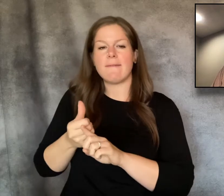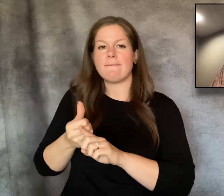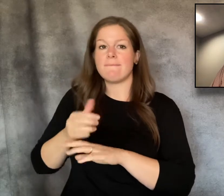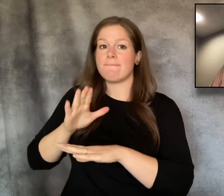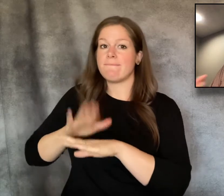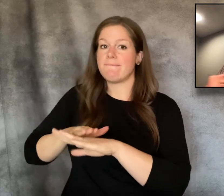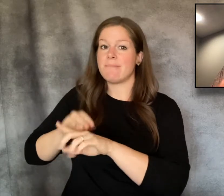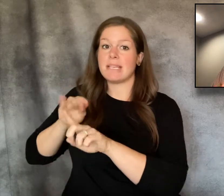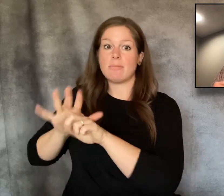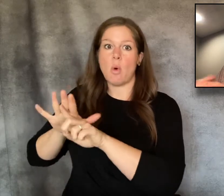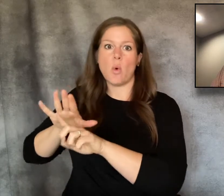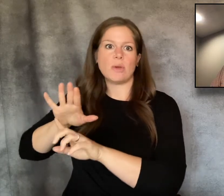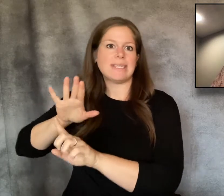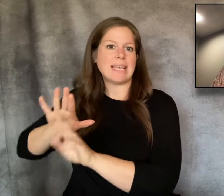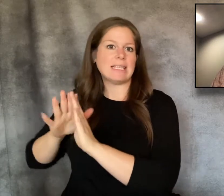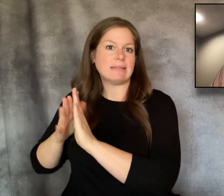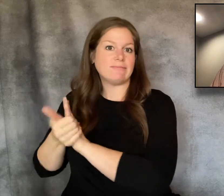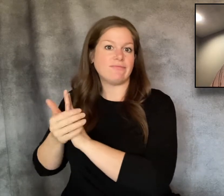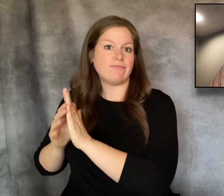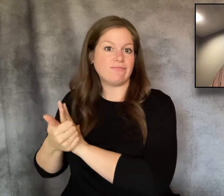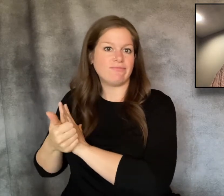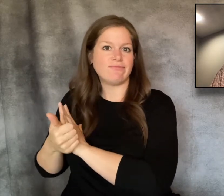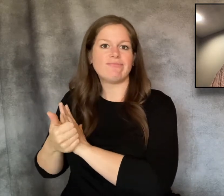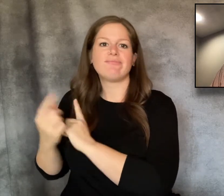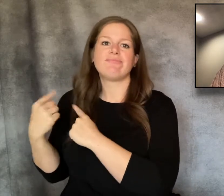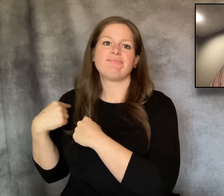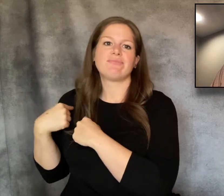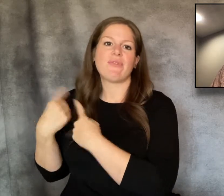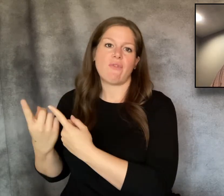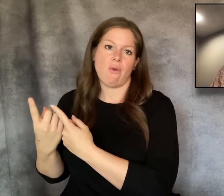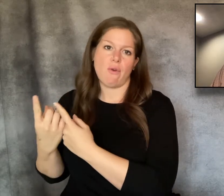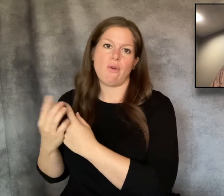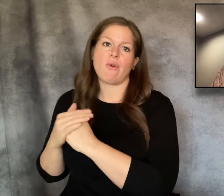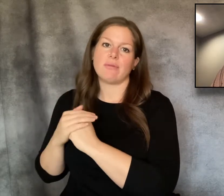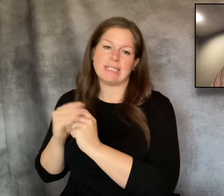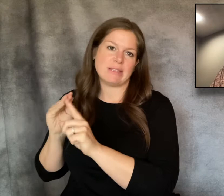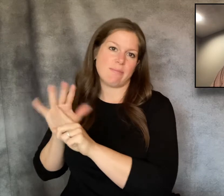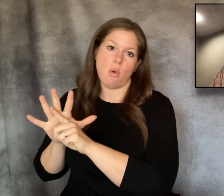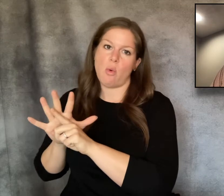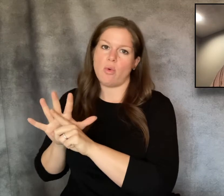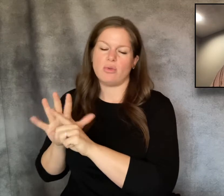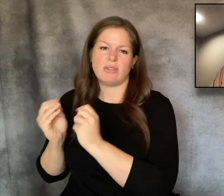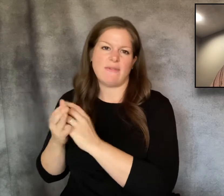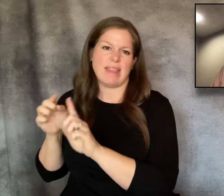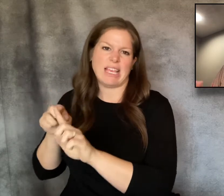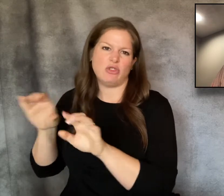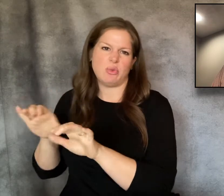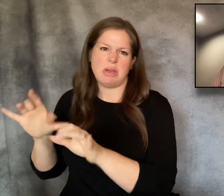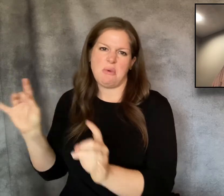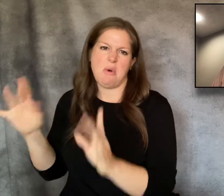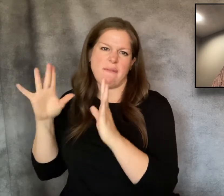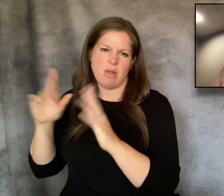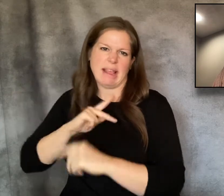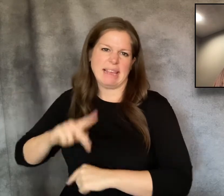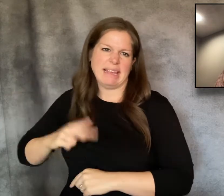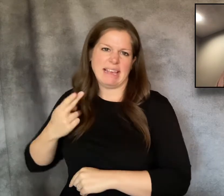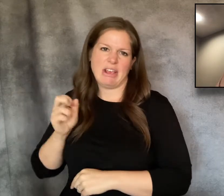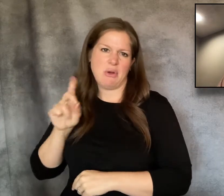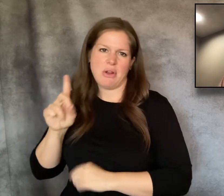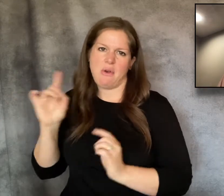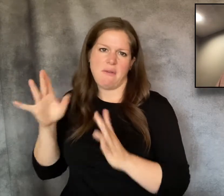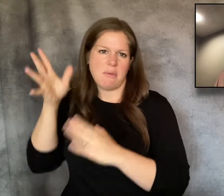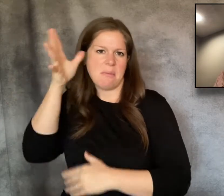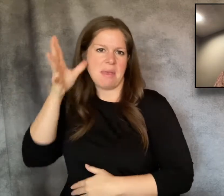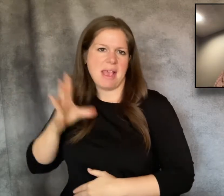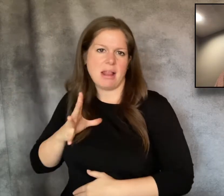involving brothers, uncles, marriage, and inappropriate relationships. It's a train wreck. I don't know how he confronted Herod and